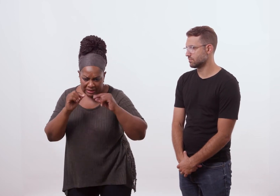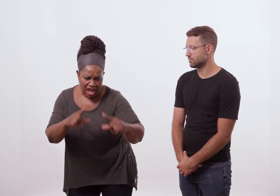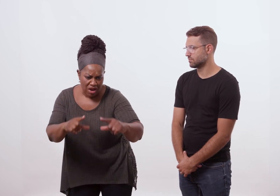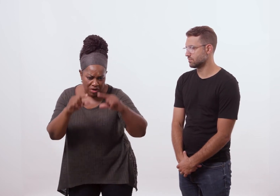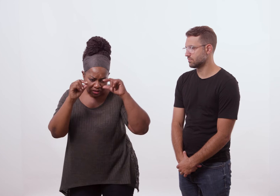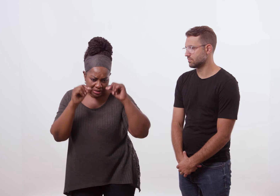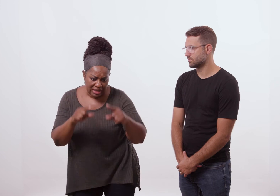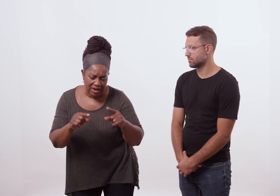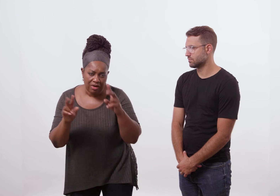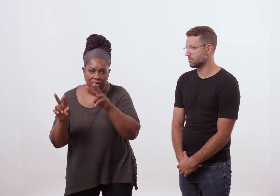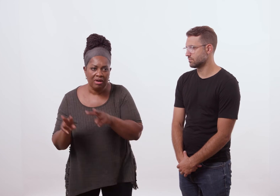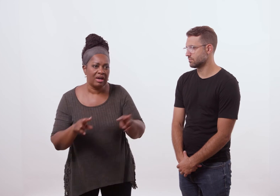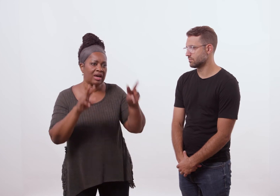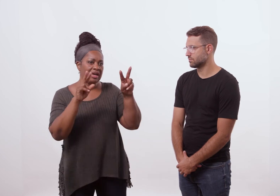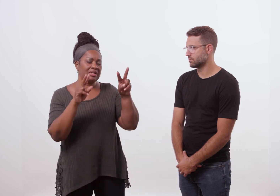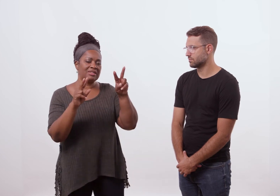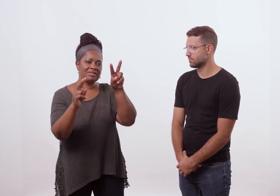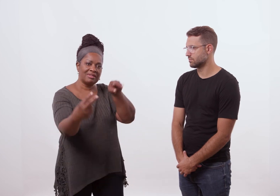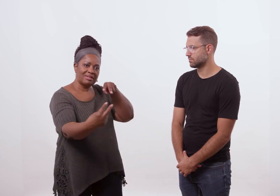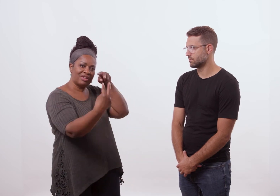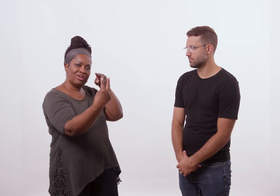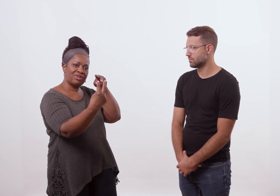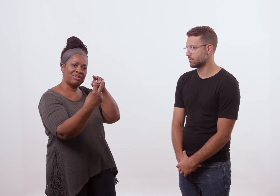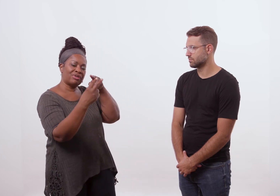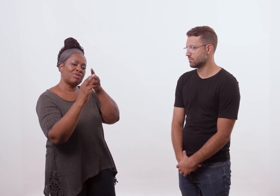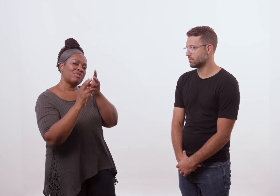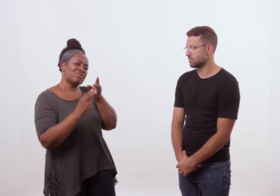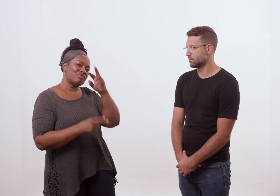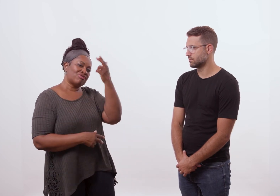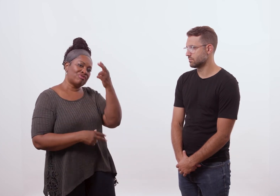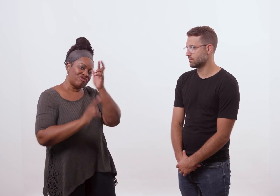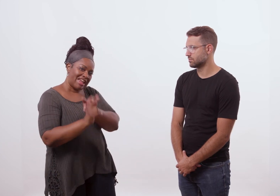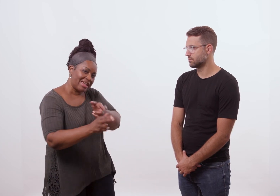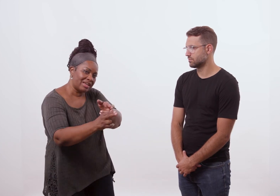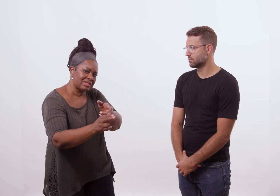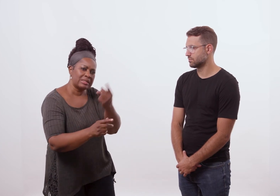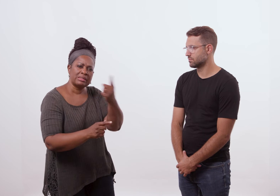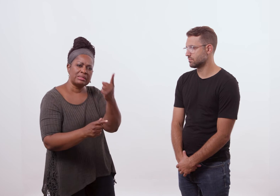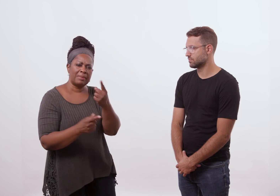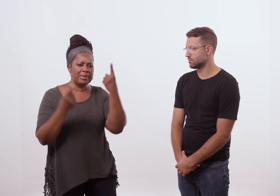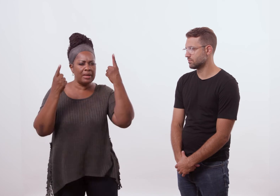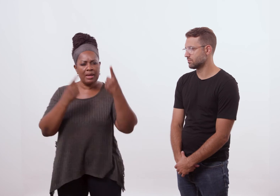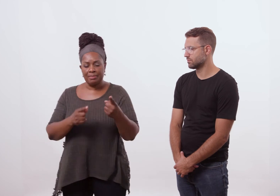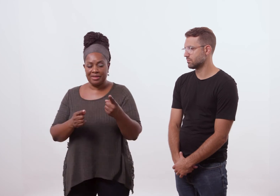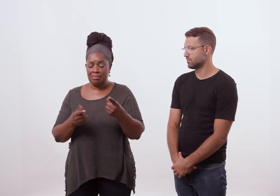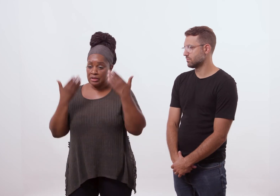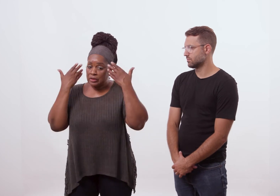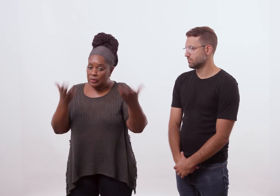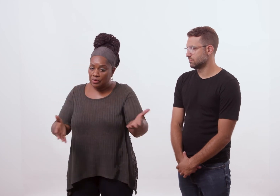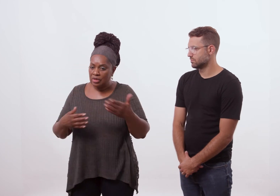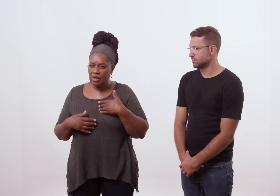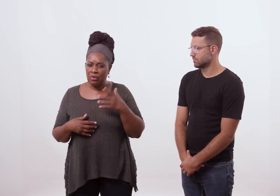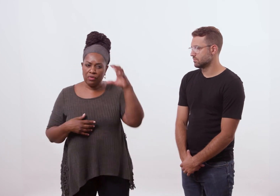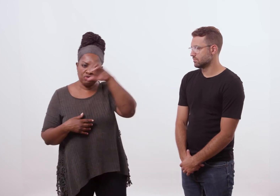she lifts her eyes to meet Rayek's. Clearly, he's aware that something passed between her and the barbaric